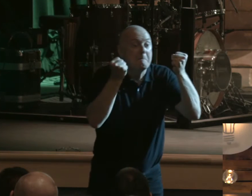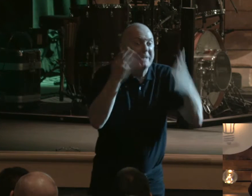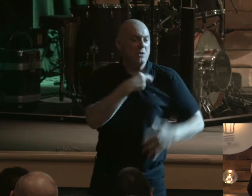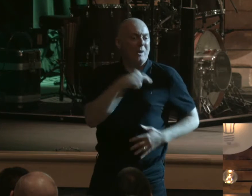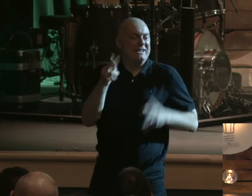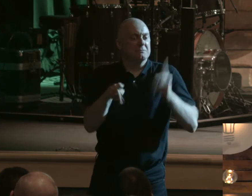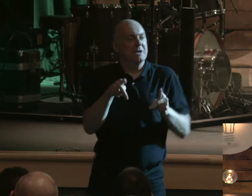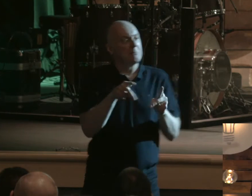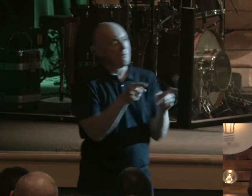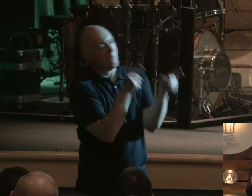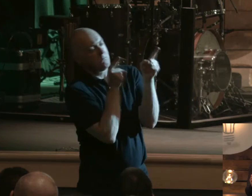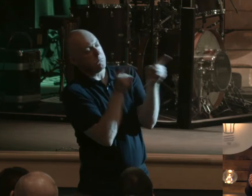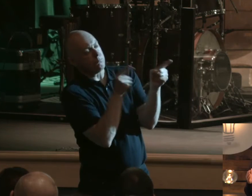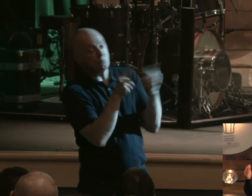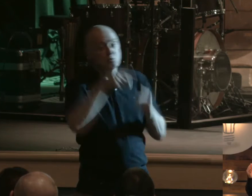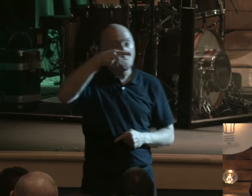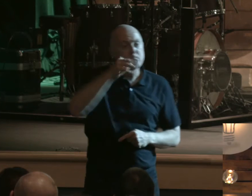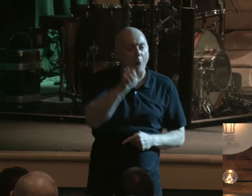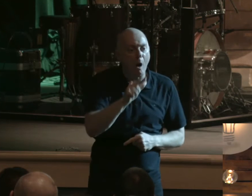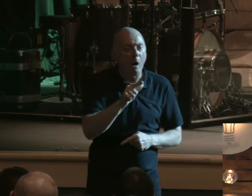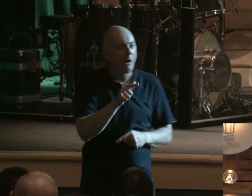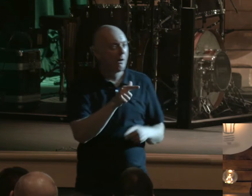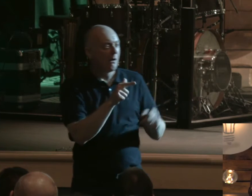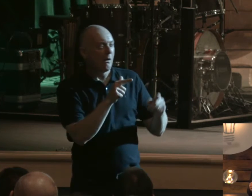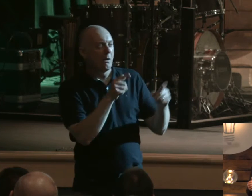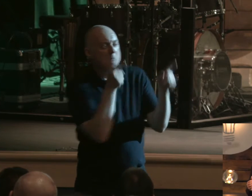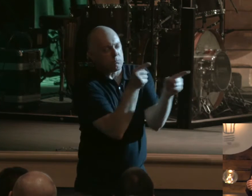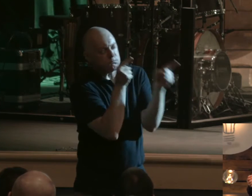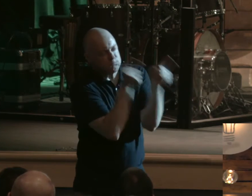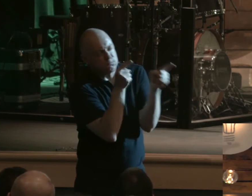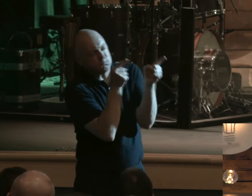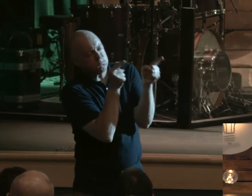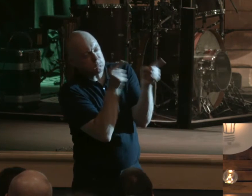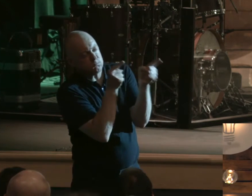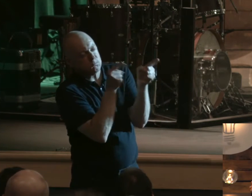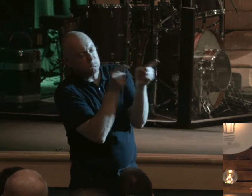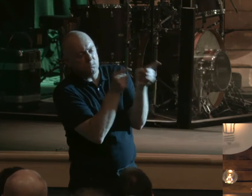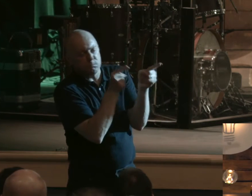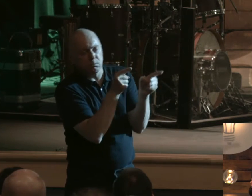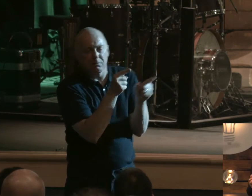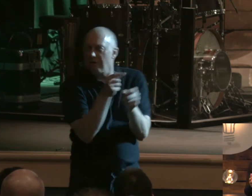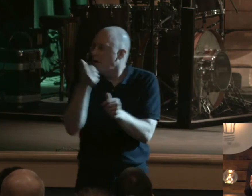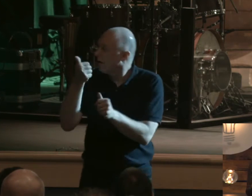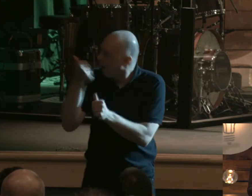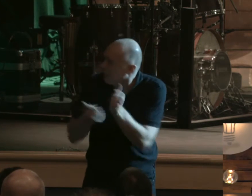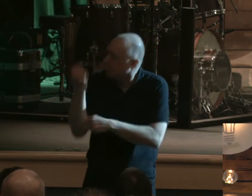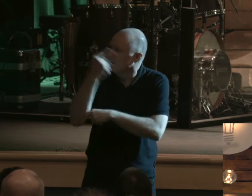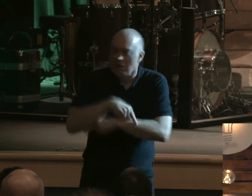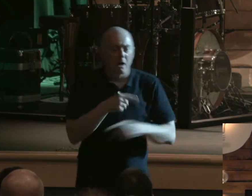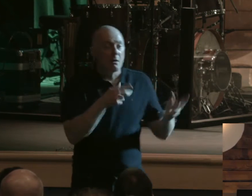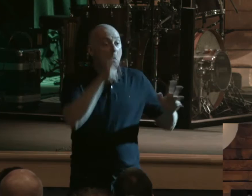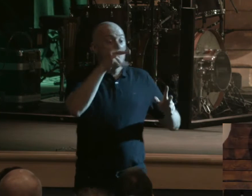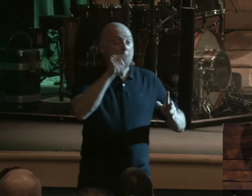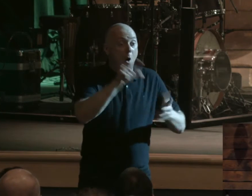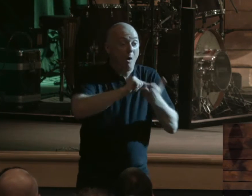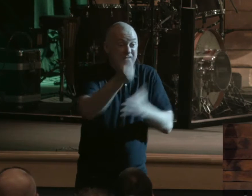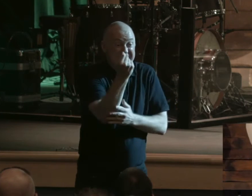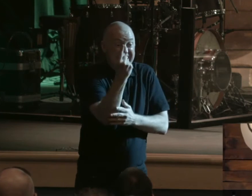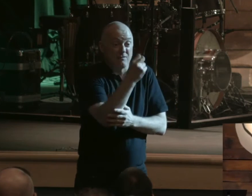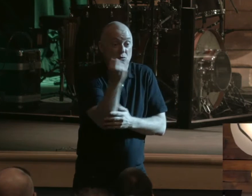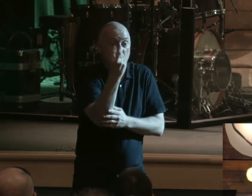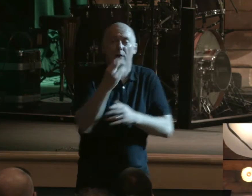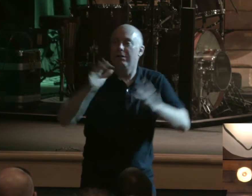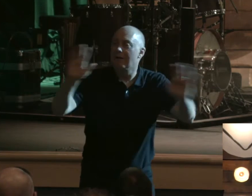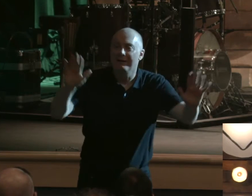his opponents attacking his integrity, attacking his motives, undermining him at every turn. So what Paul does, he says in verse 11 and 12, he